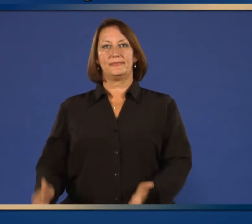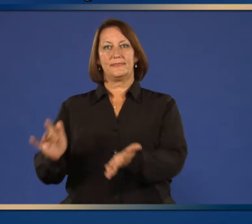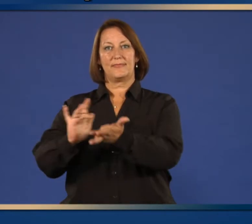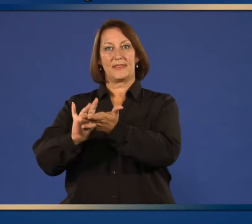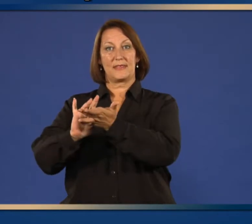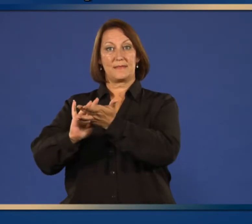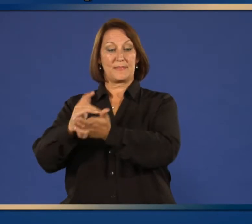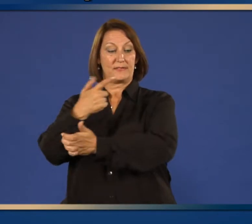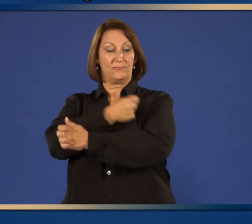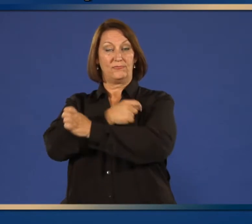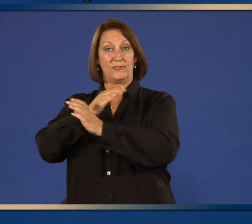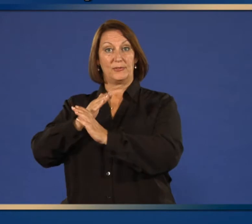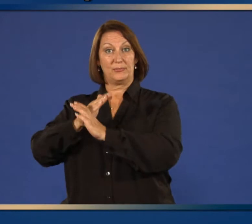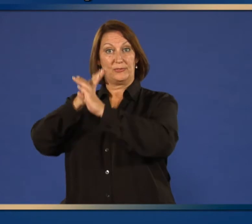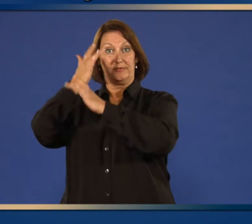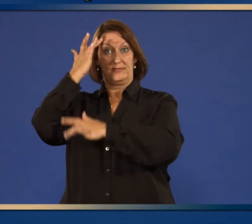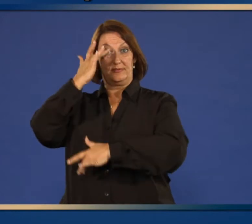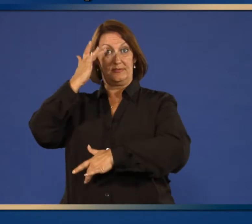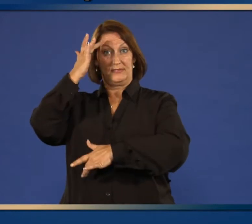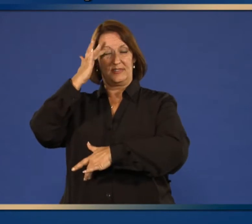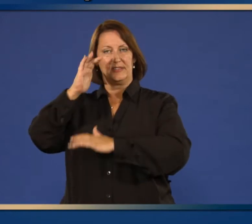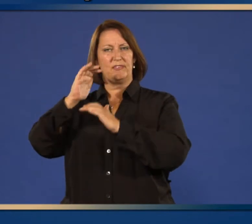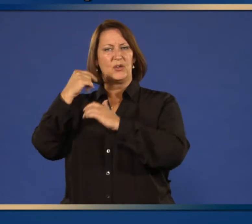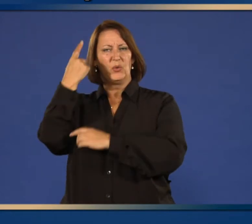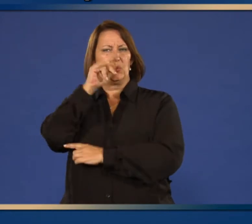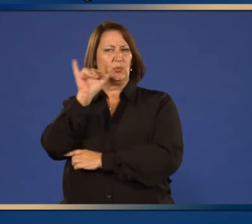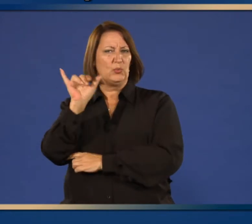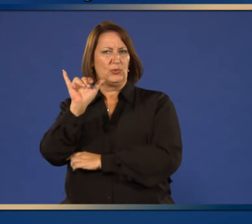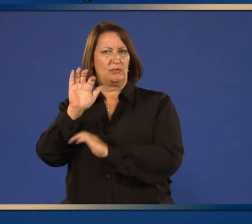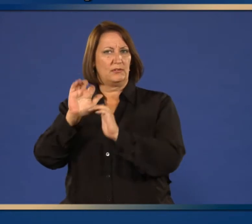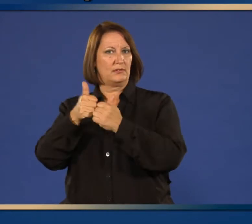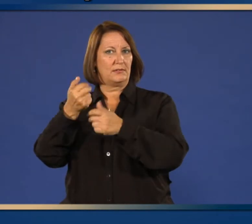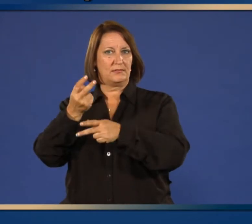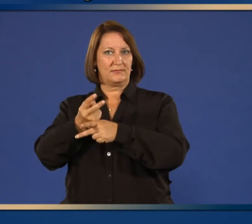2003. Vaccination Site Appearance and Care.